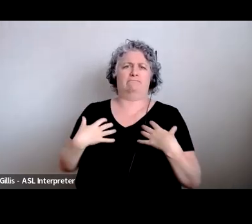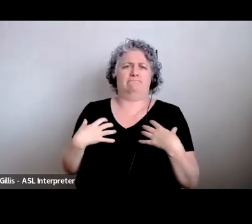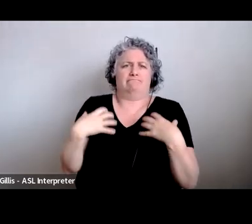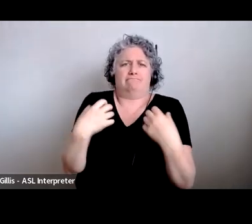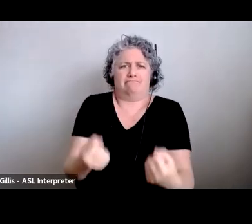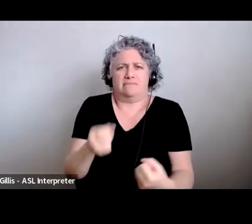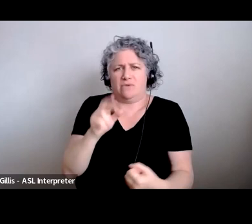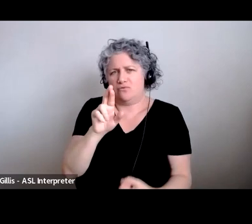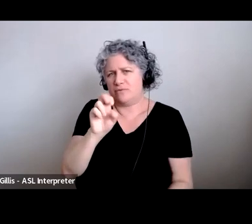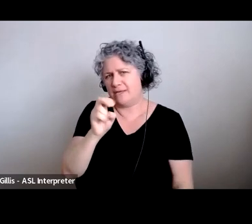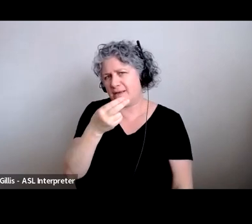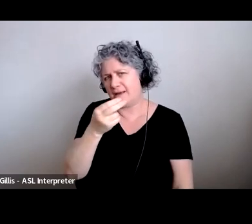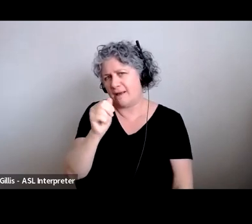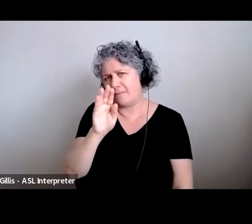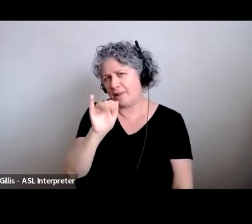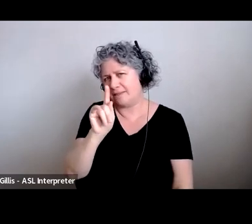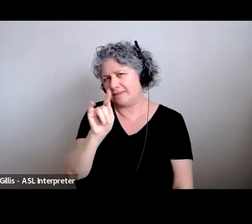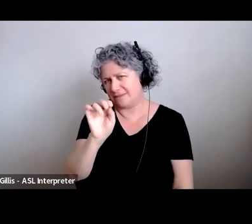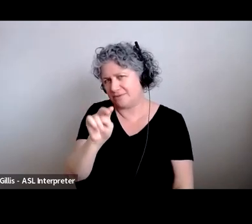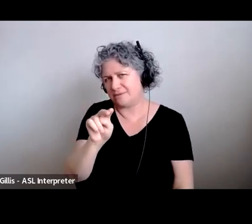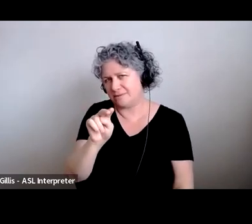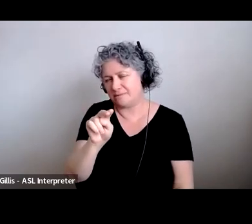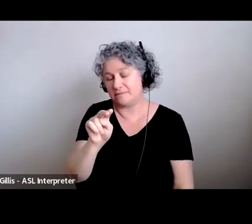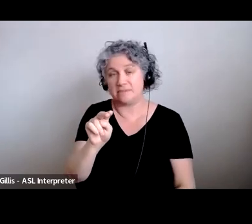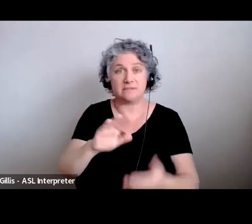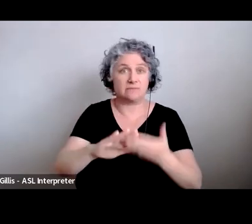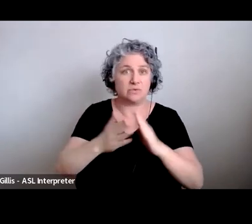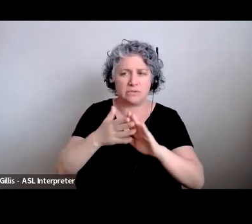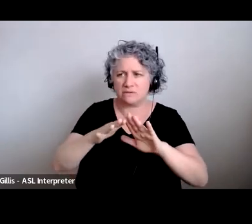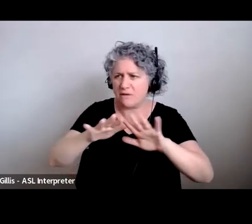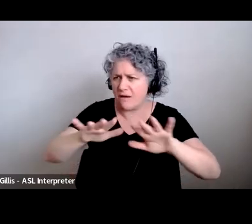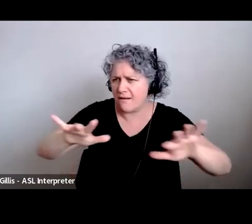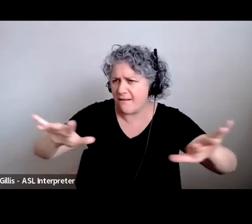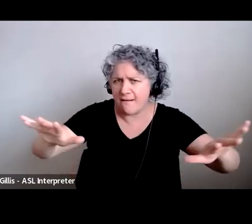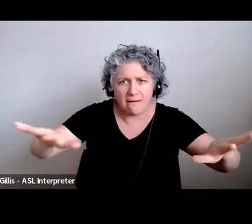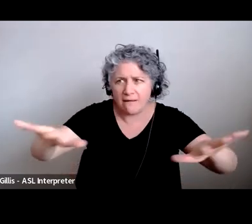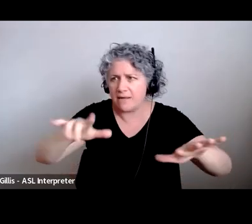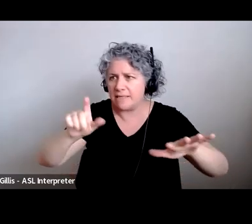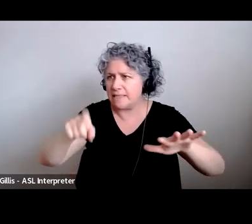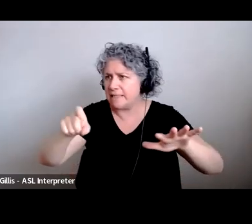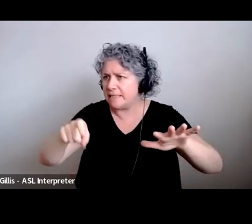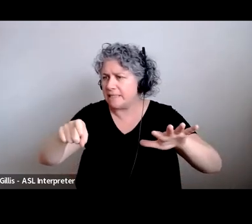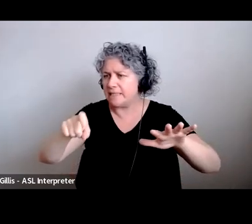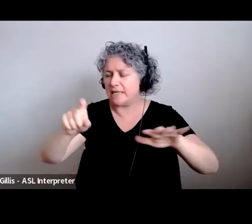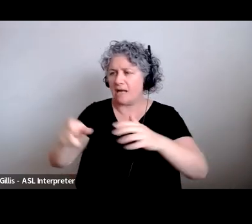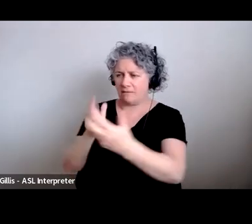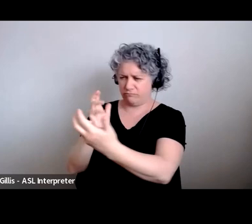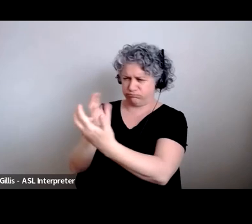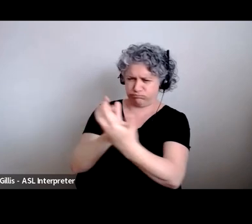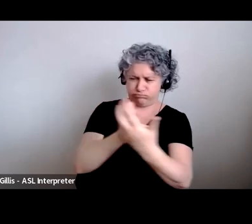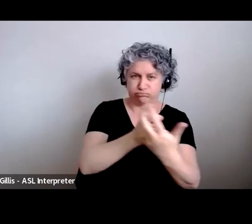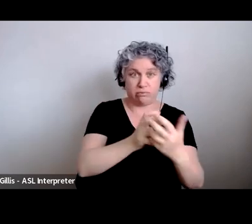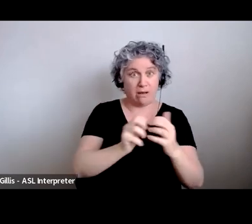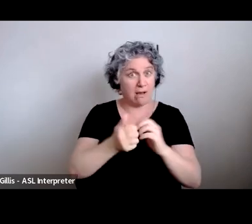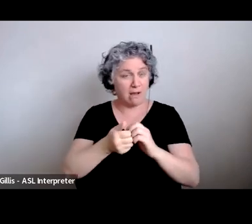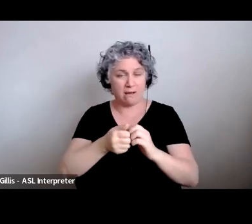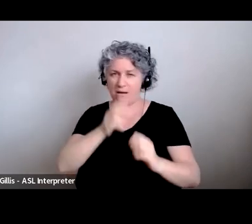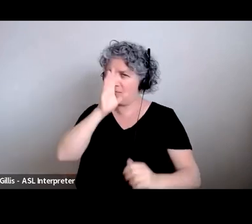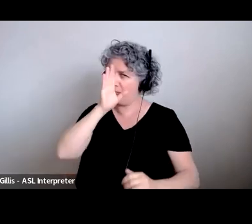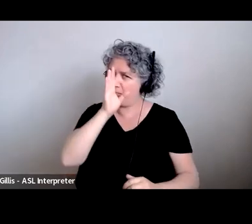the communities we are serving need and making really, really bold choices to serve those needs, instead of thinking